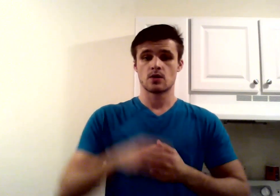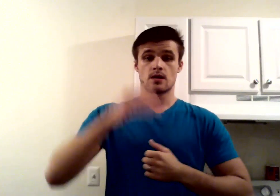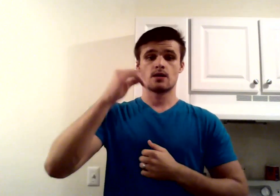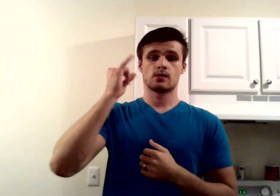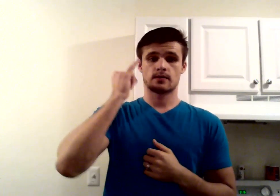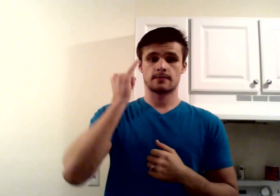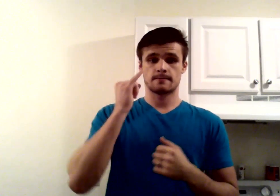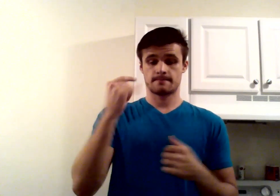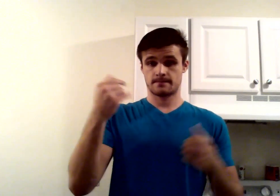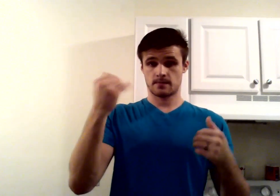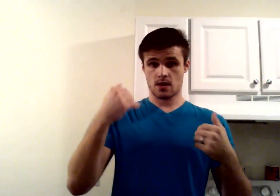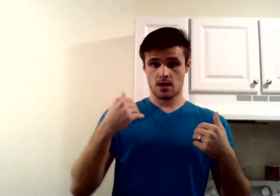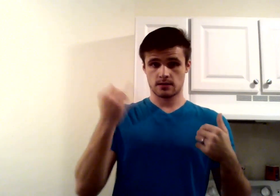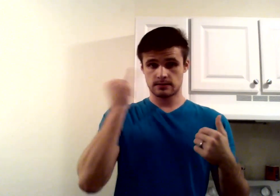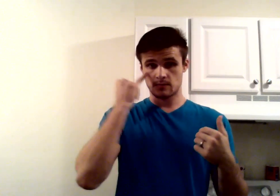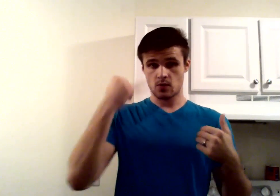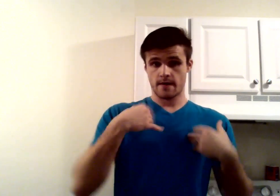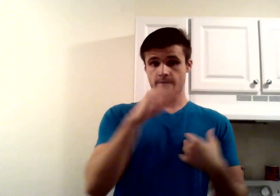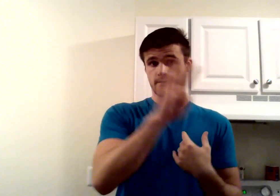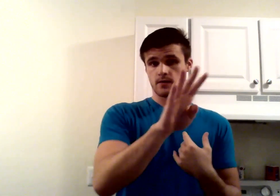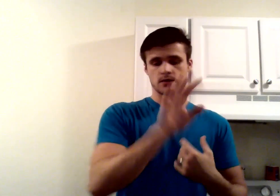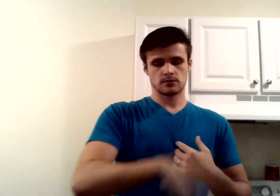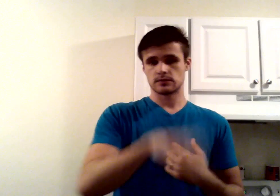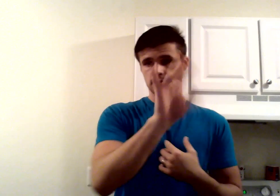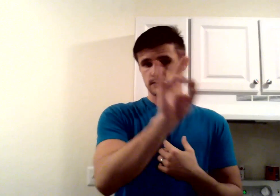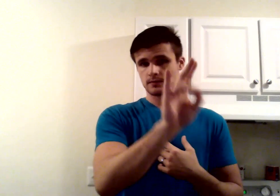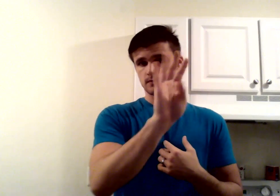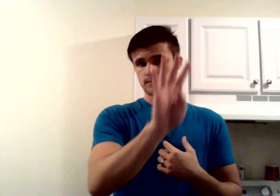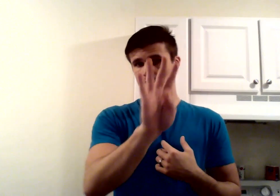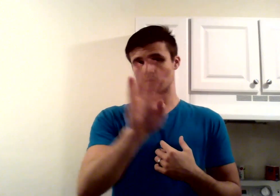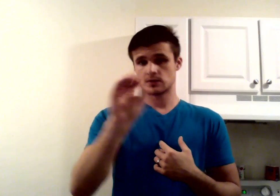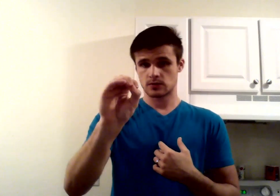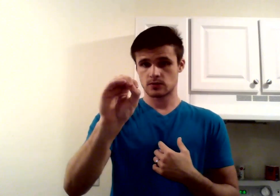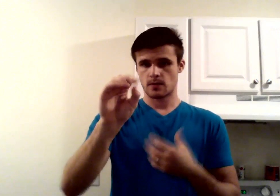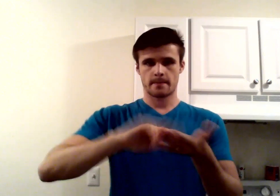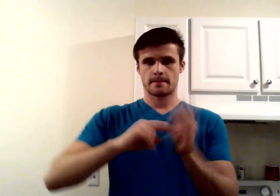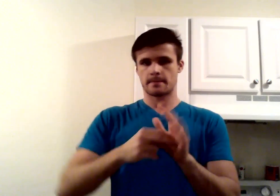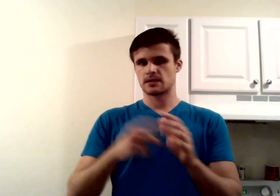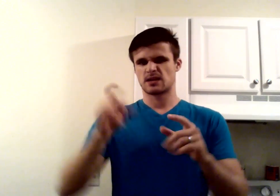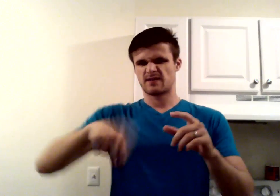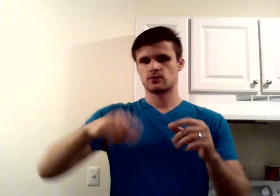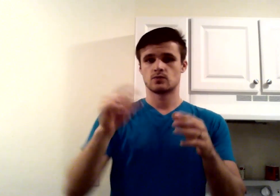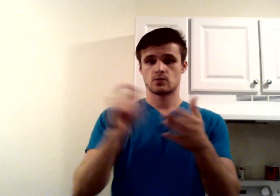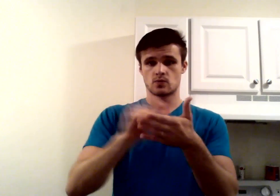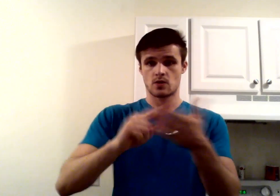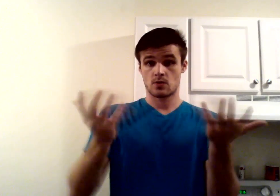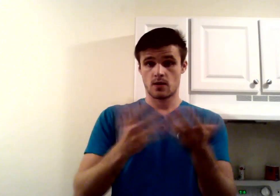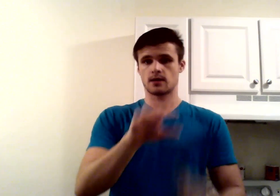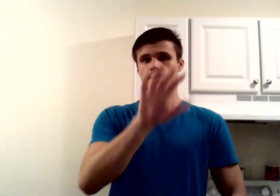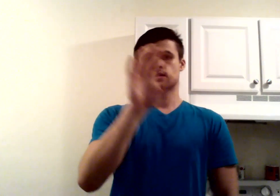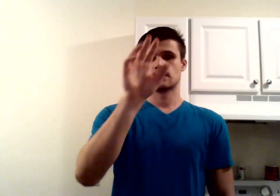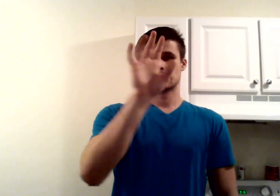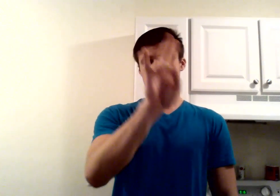7,444. We always add 2 to the last digit, okay? So instead of 0, I write 2. Alright, this is the number I start the trick with, and then we ask the